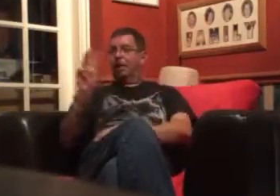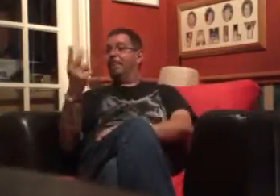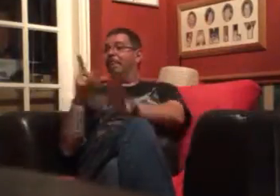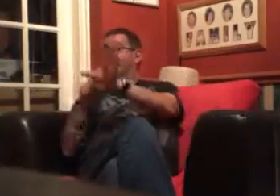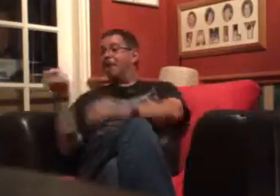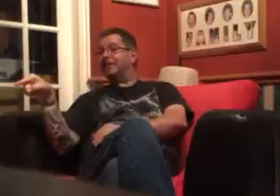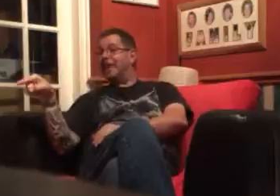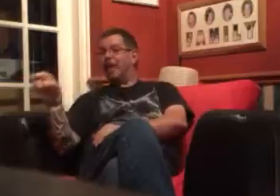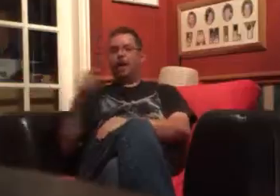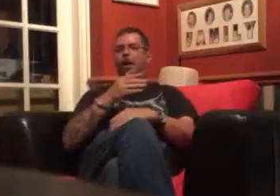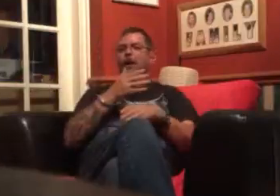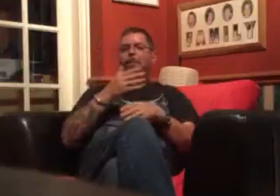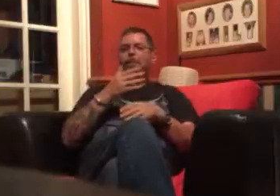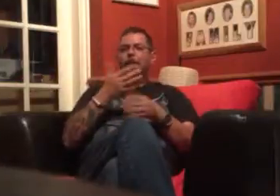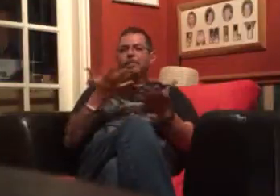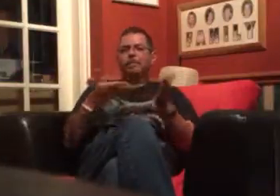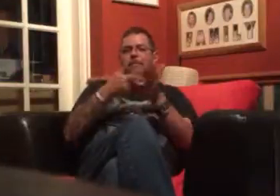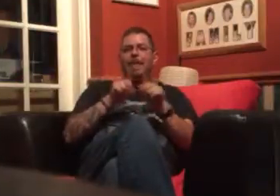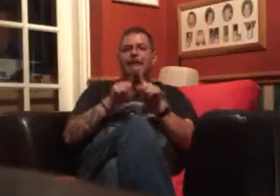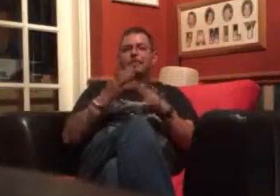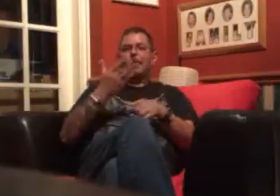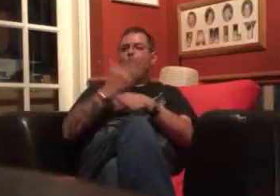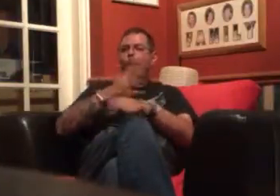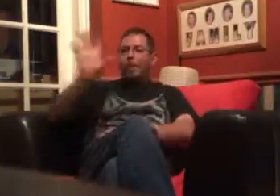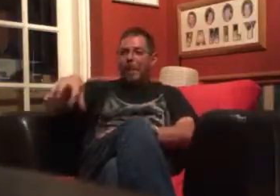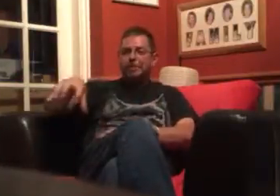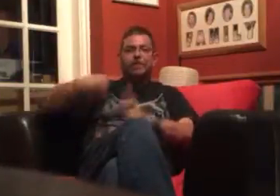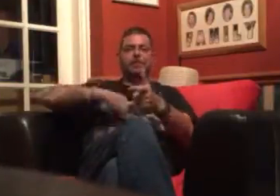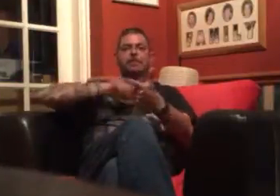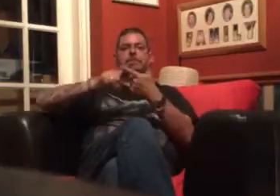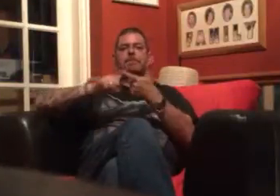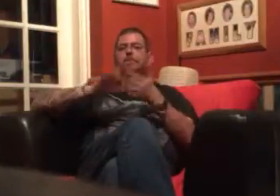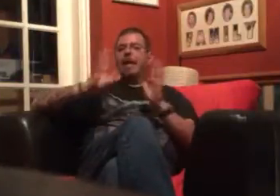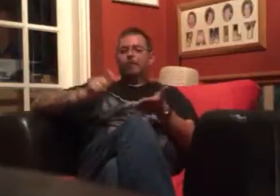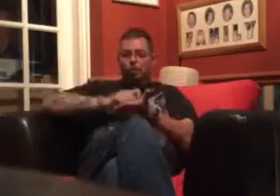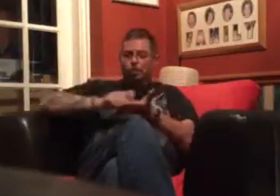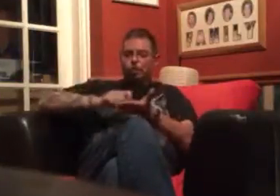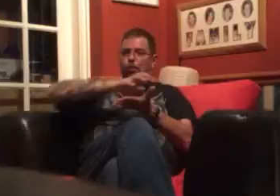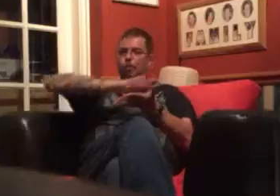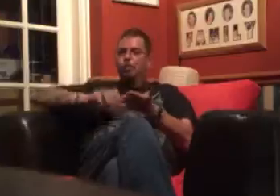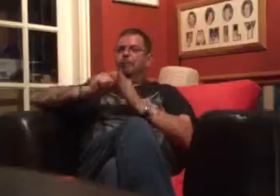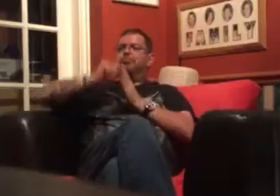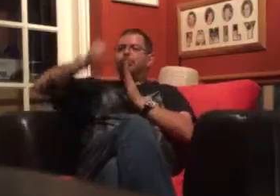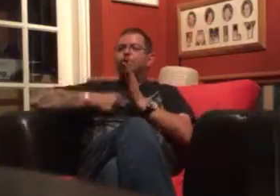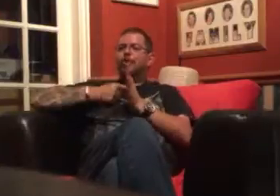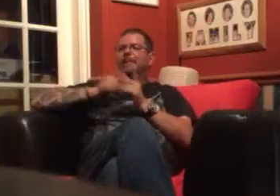an array of things. And then third year is comprised of work placement, you get real life experience, you have to do